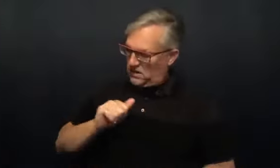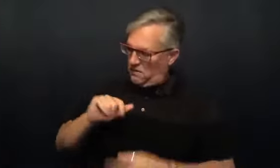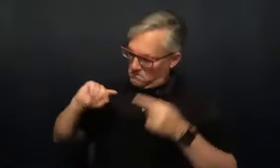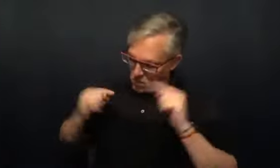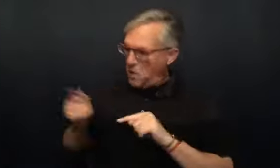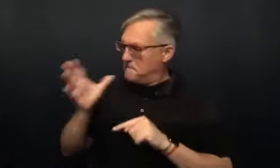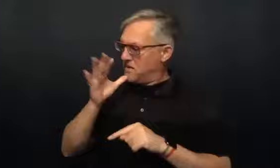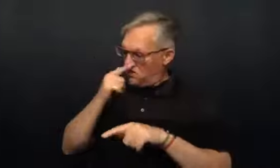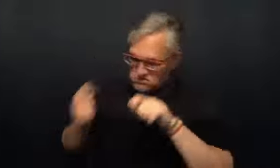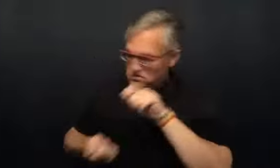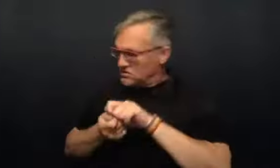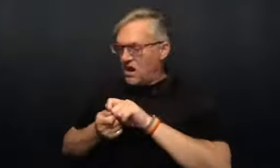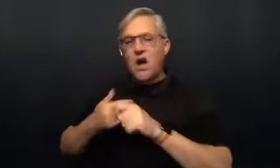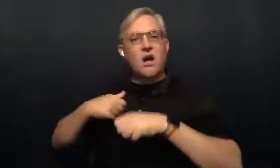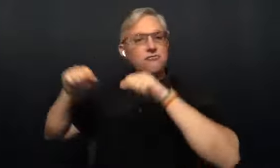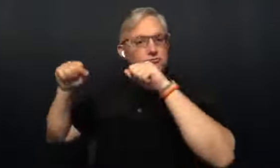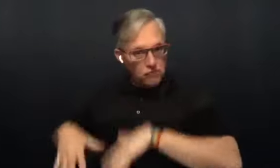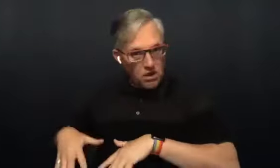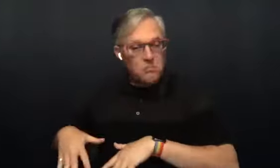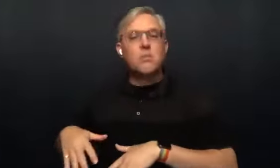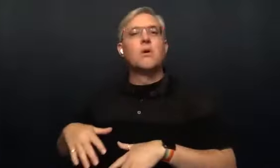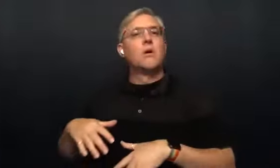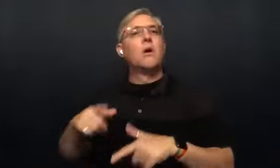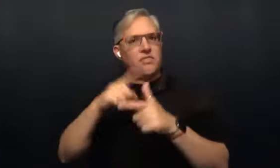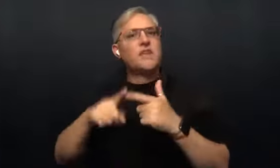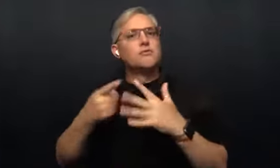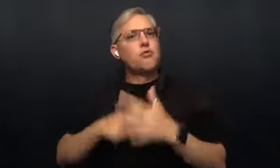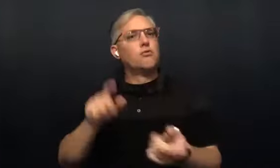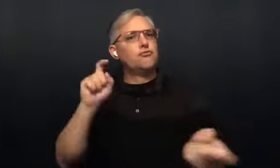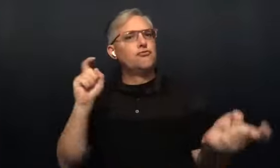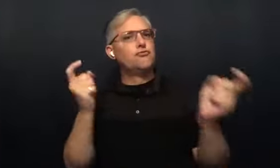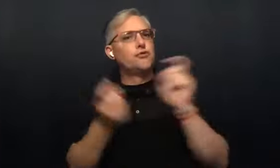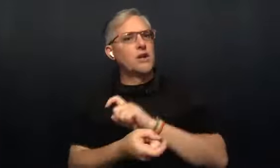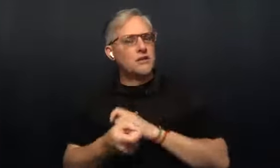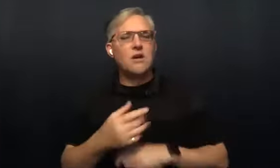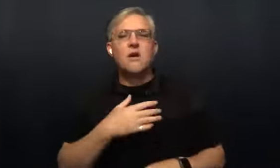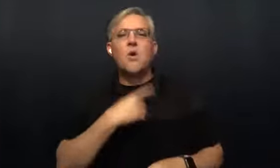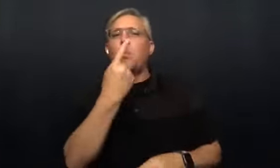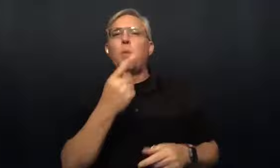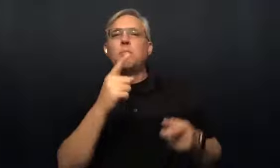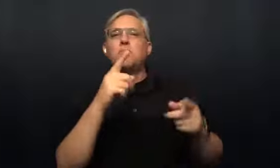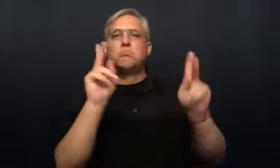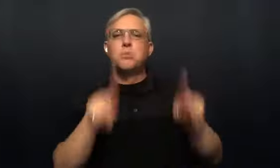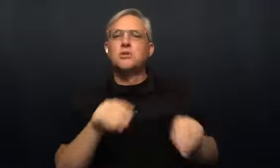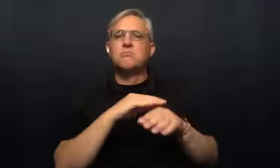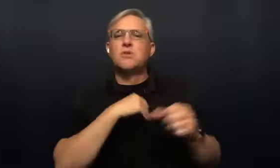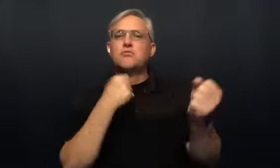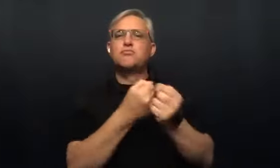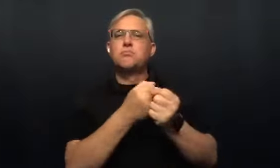somebody in my home group said, Catherine, when is a tennis match over? And I was like, I don't know, Pat, help me solve the puzzle. And she said, it's when someone stops hitting